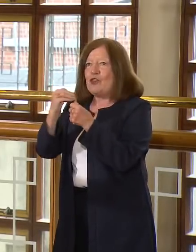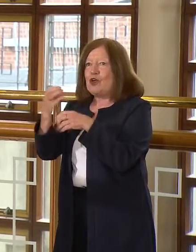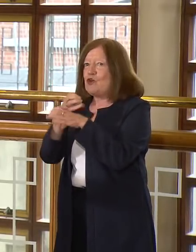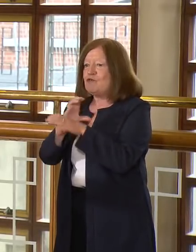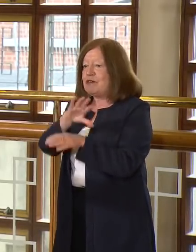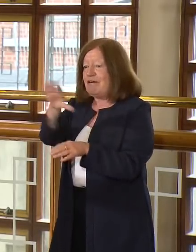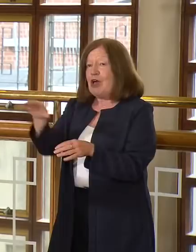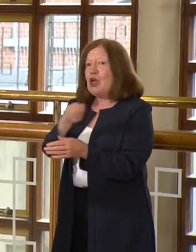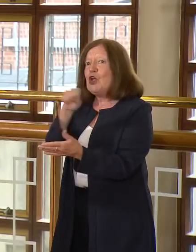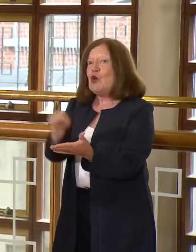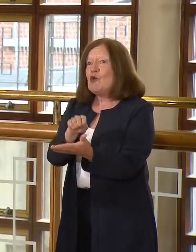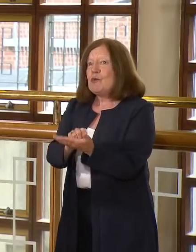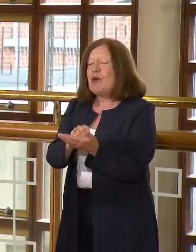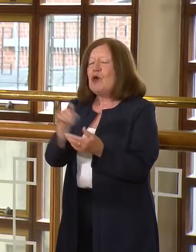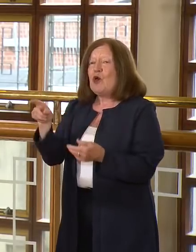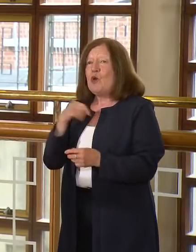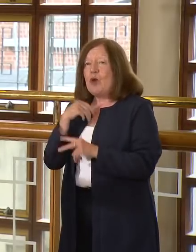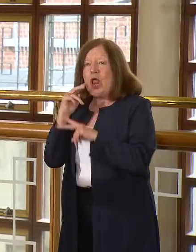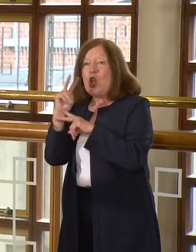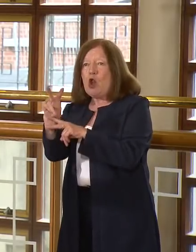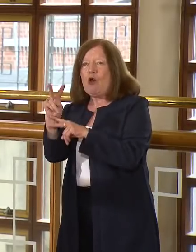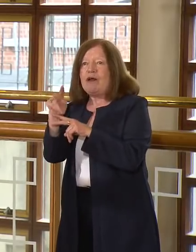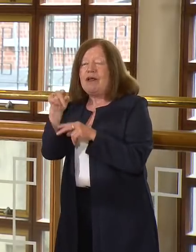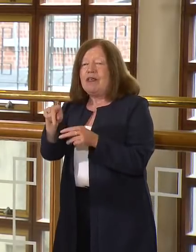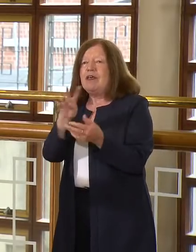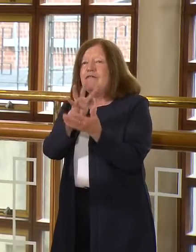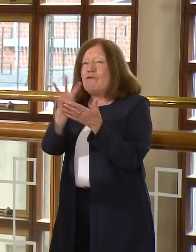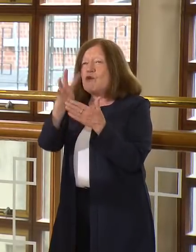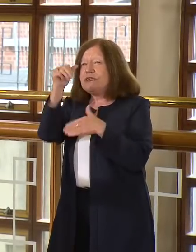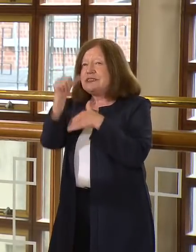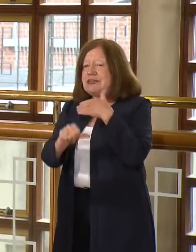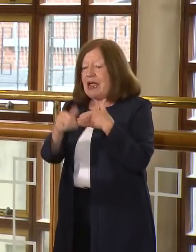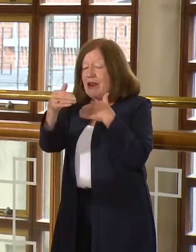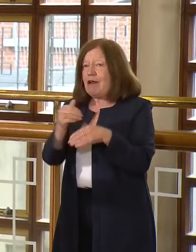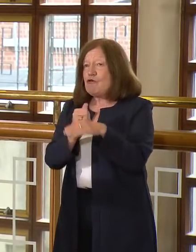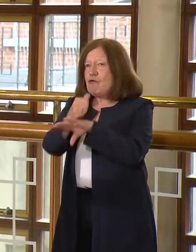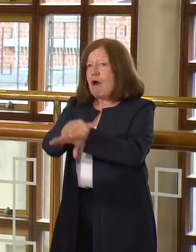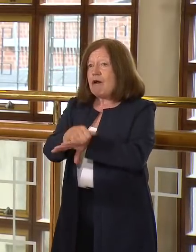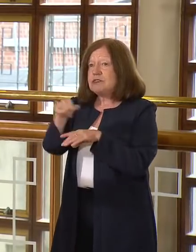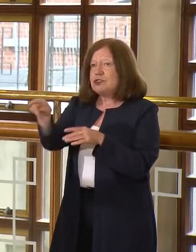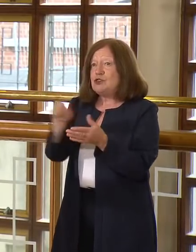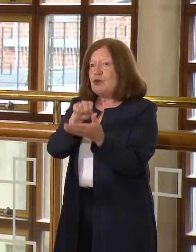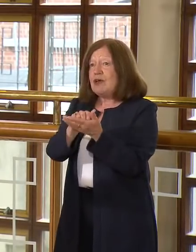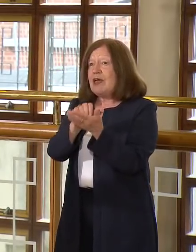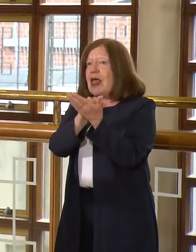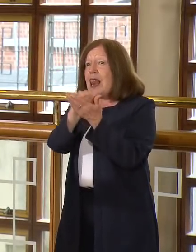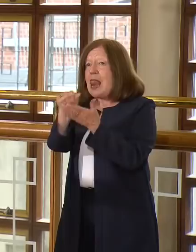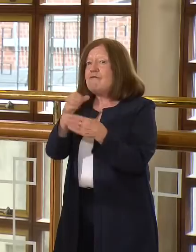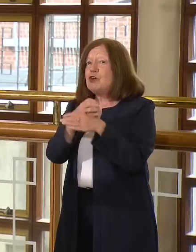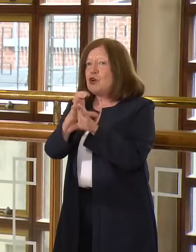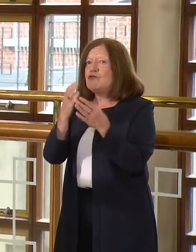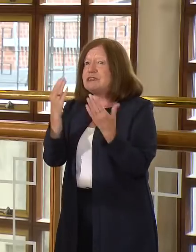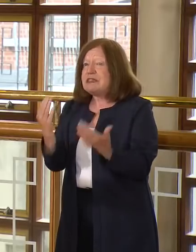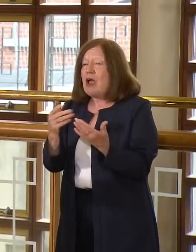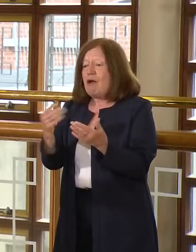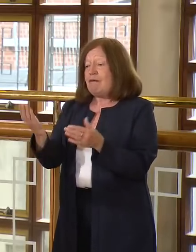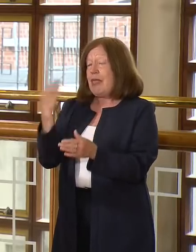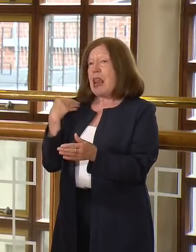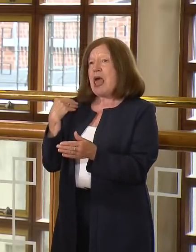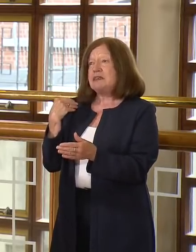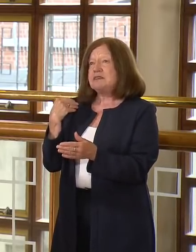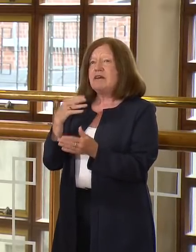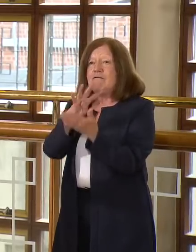Europe. In fact, when we look at the 14-day incidence across Europe, there are about 11 countries now that actually over the